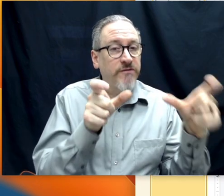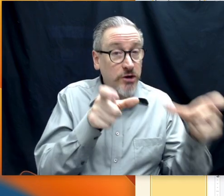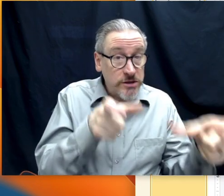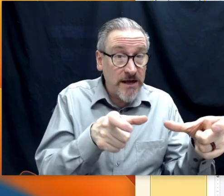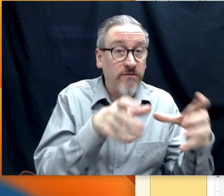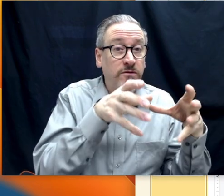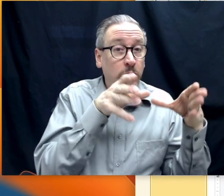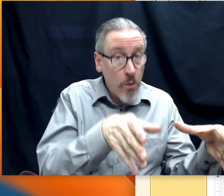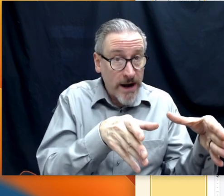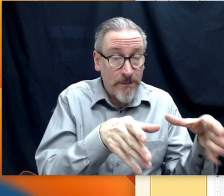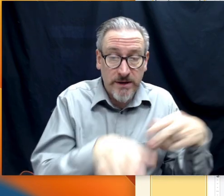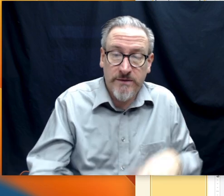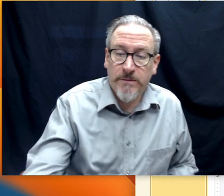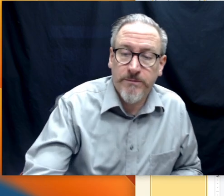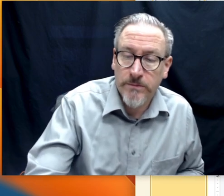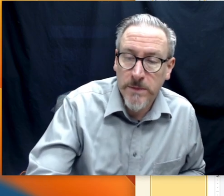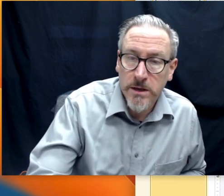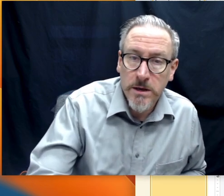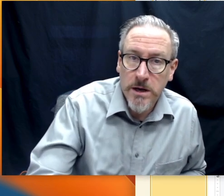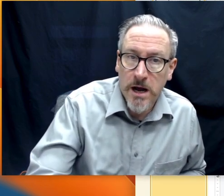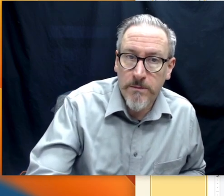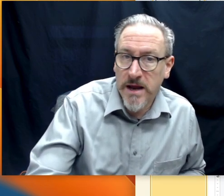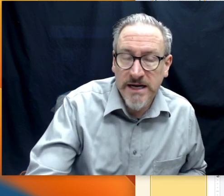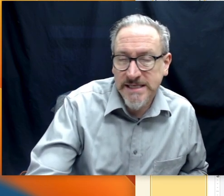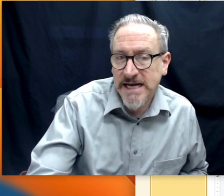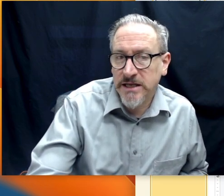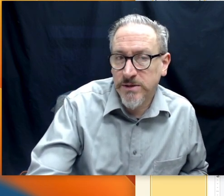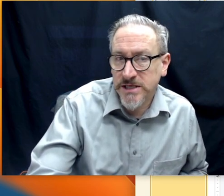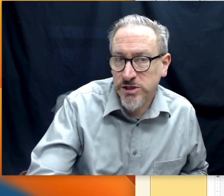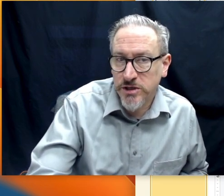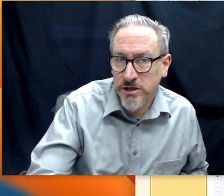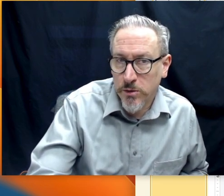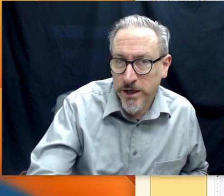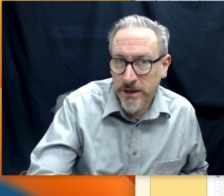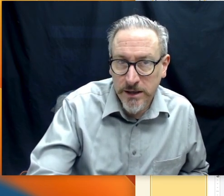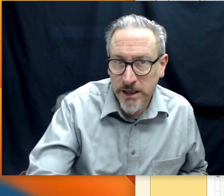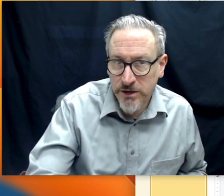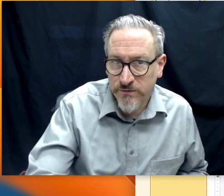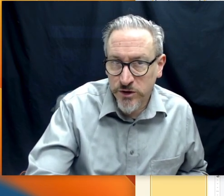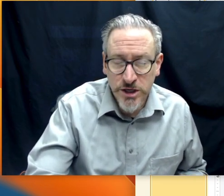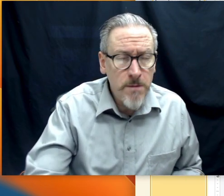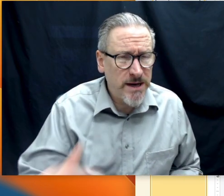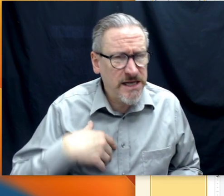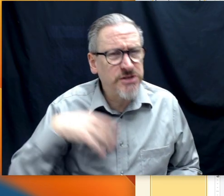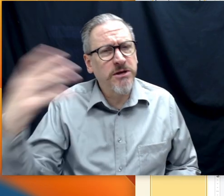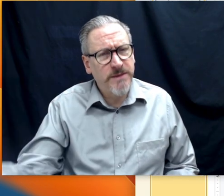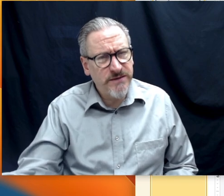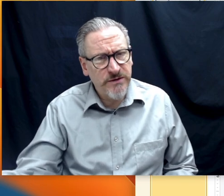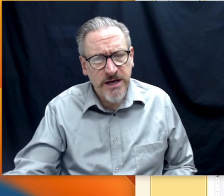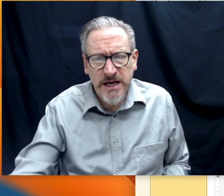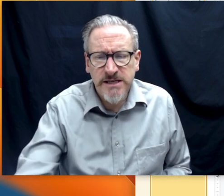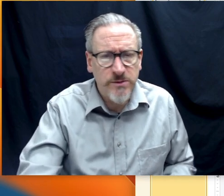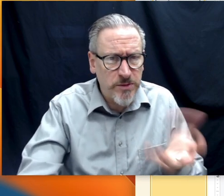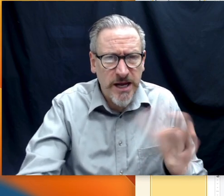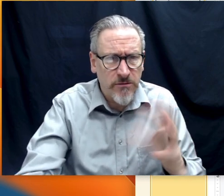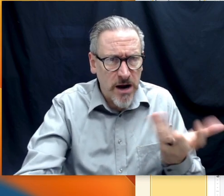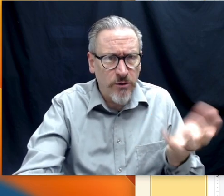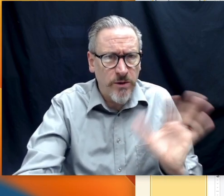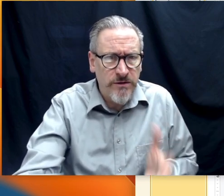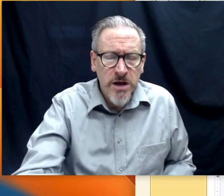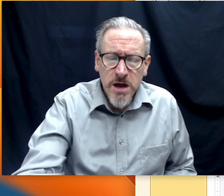sign for yourself what happened in them. And it's exactly what's in the story, either version. My signs are a little bit different than his. I was